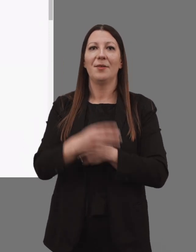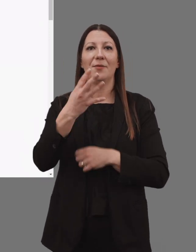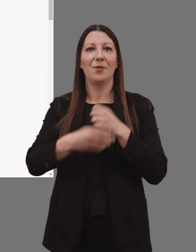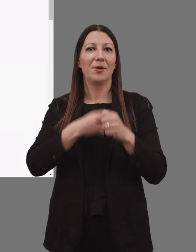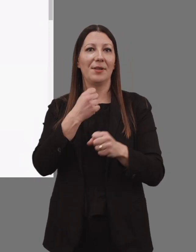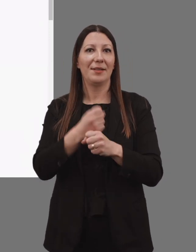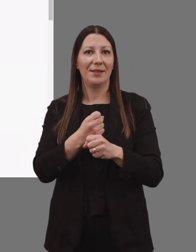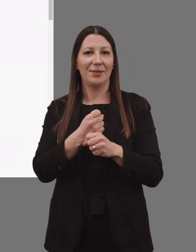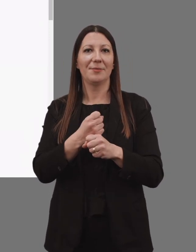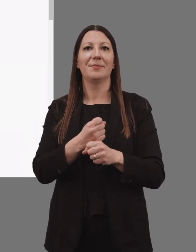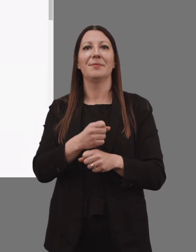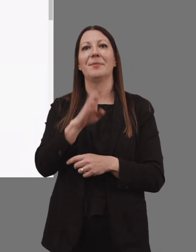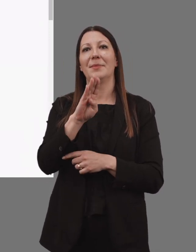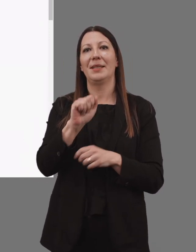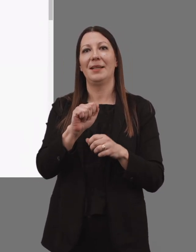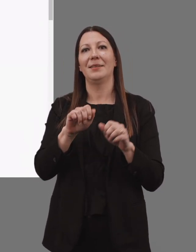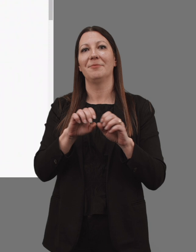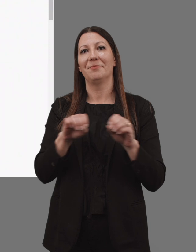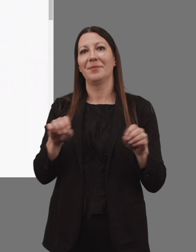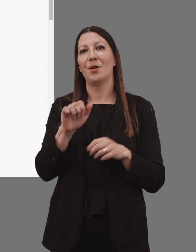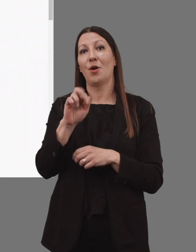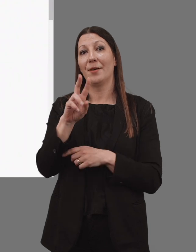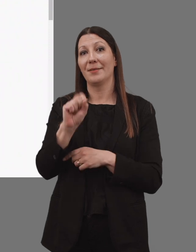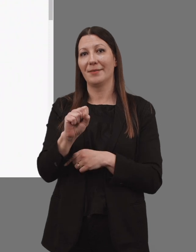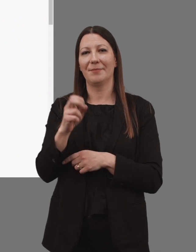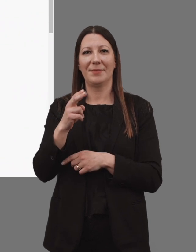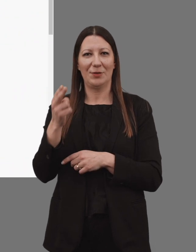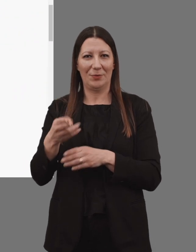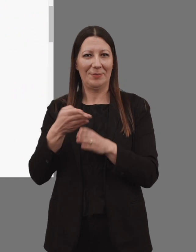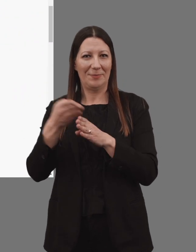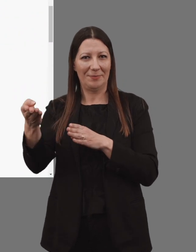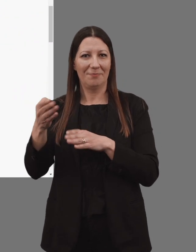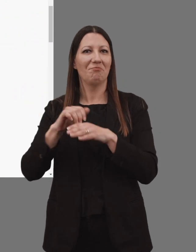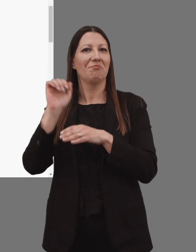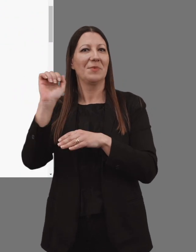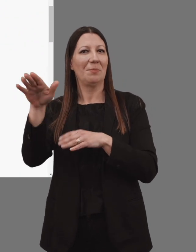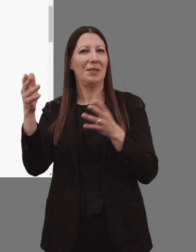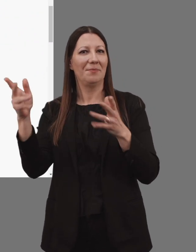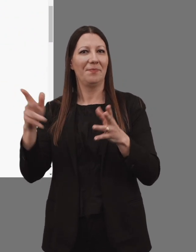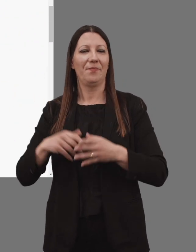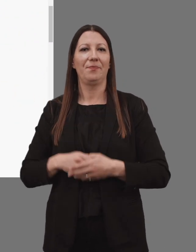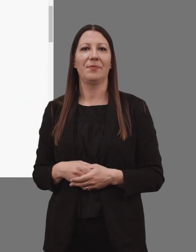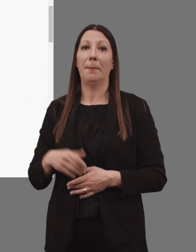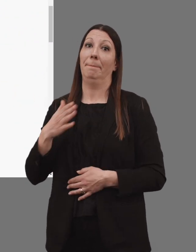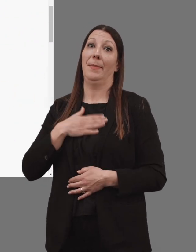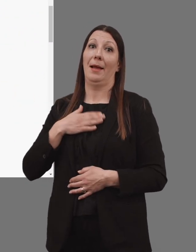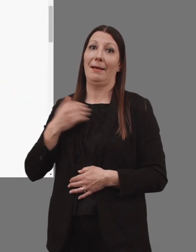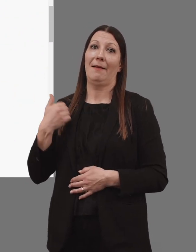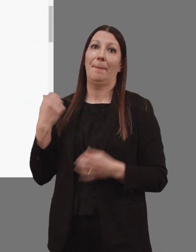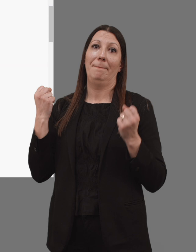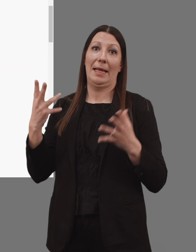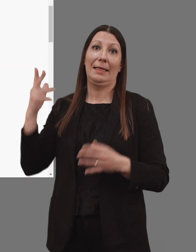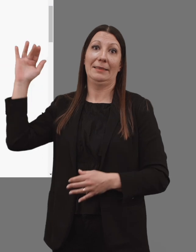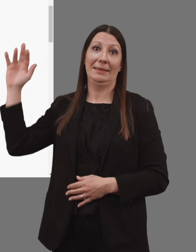Arts, and it says submitted. Now, I also have a whole bunch of other ones here that I've started